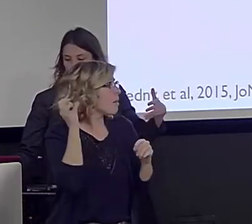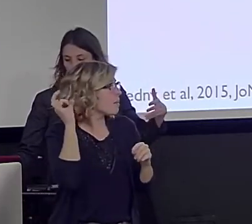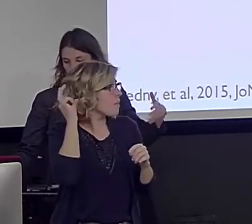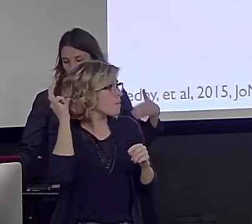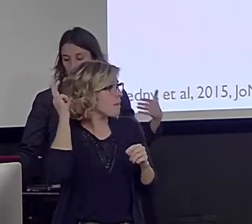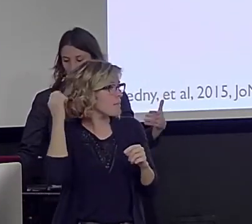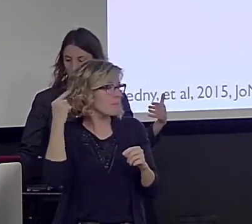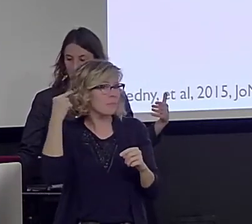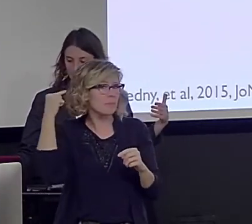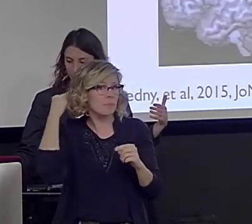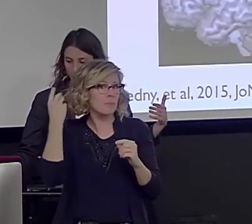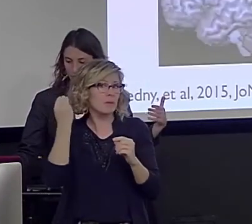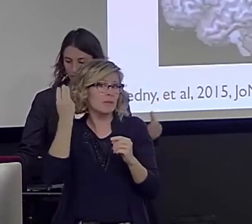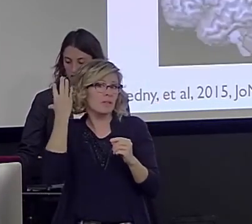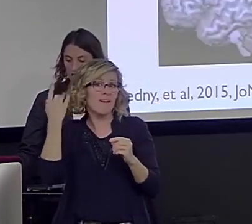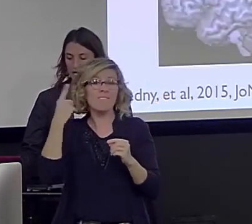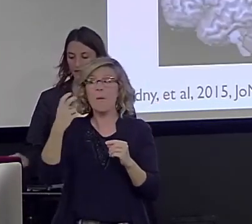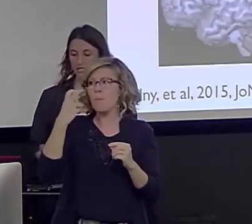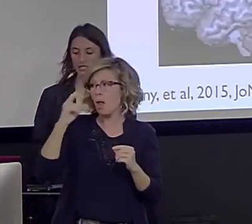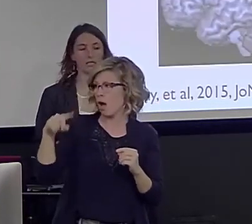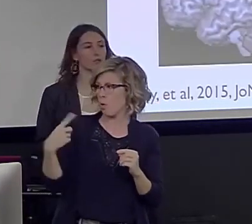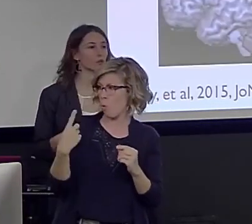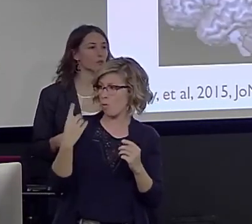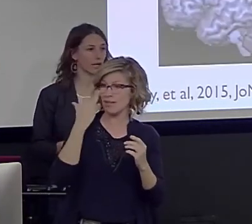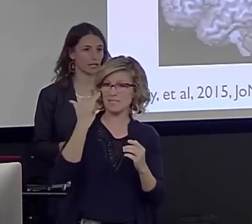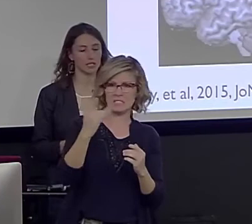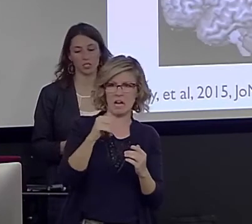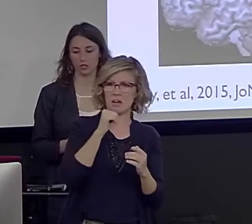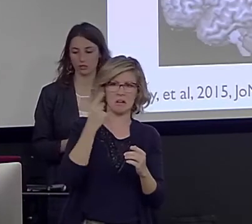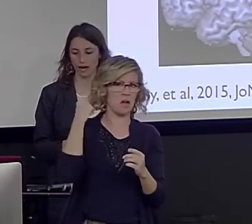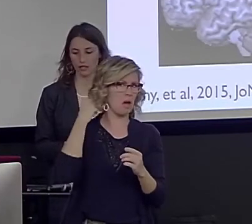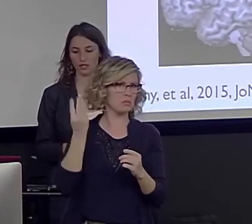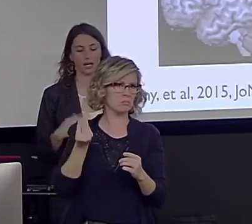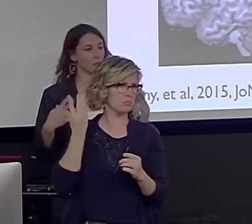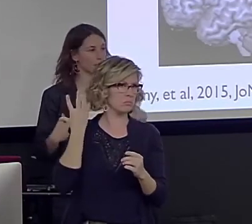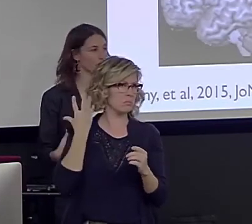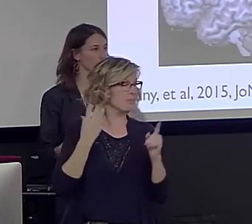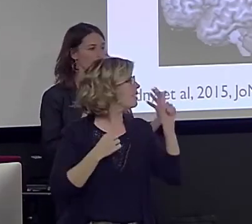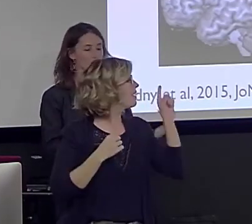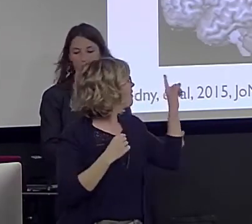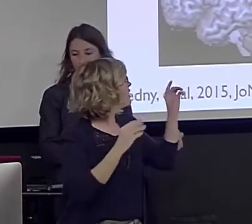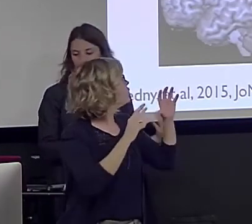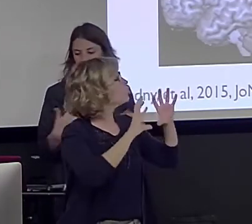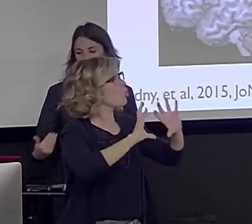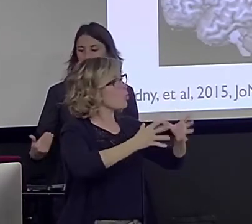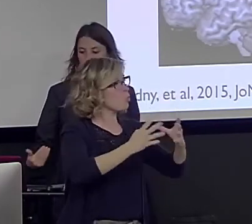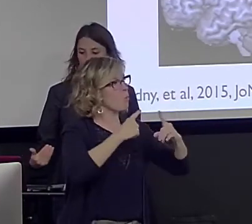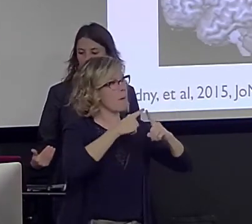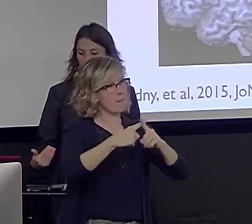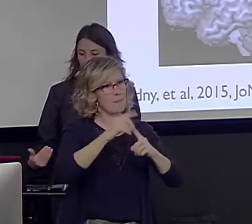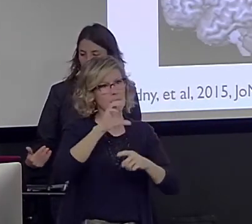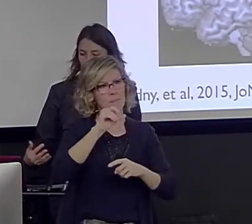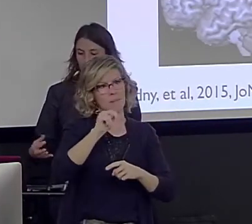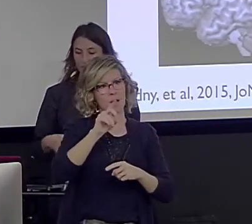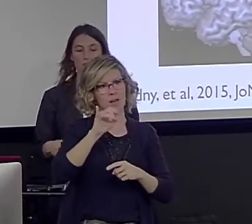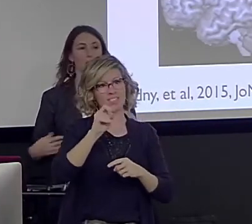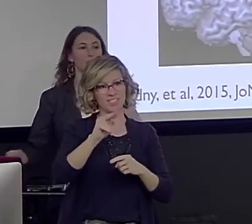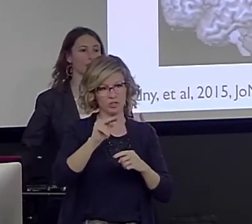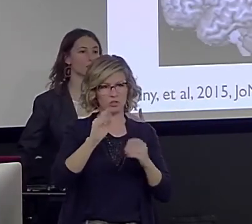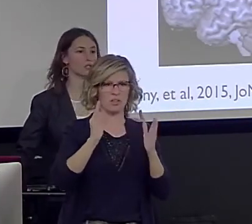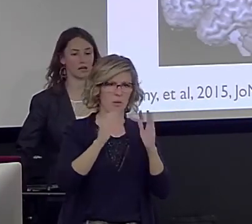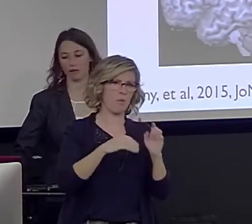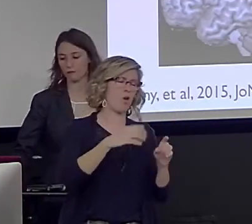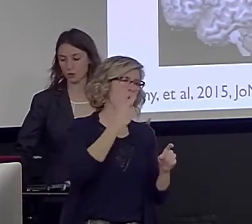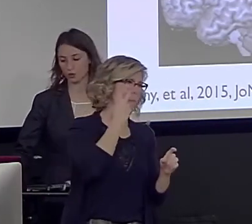the blind children, but not the sighted children. And this is the group by condition interaction, that comparison of blind kids versus sighted kids. And you